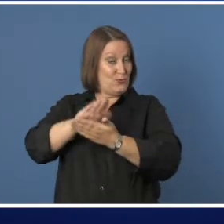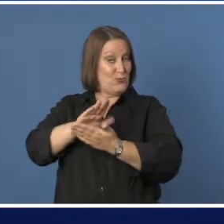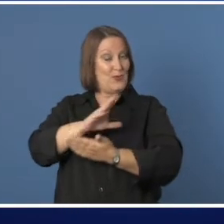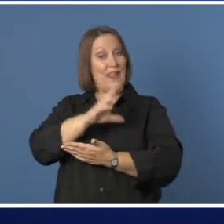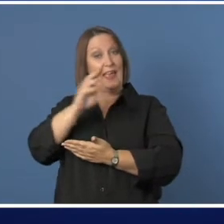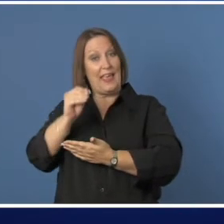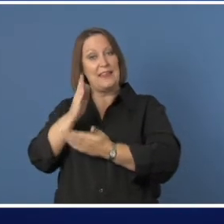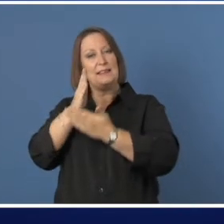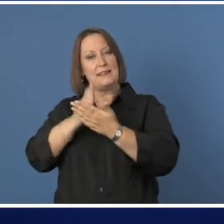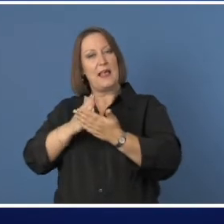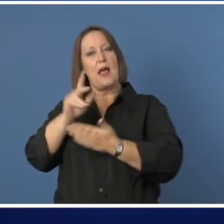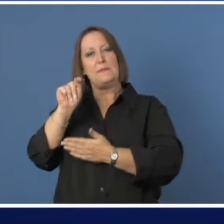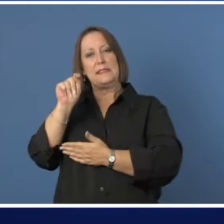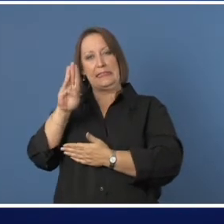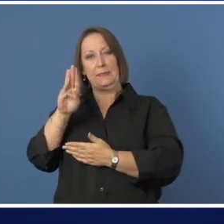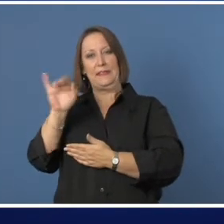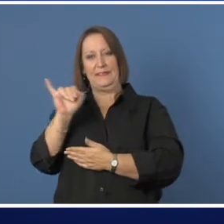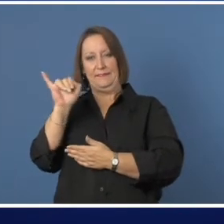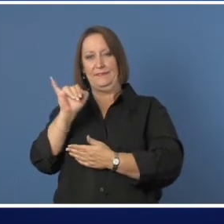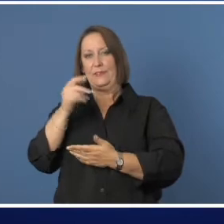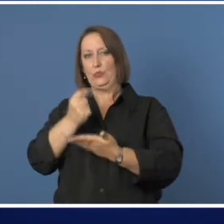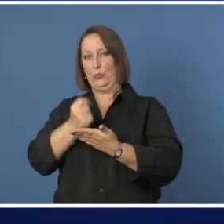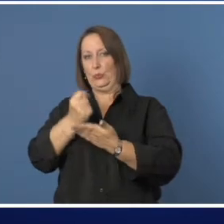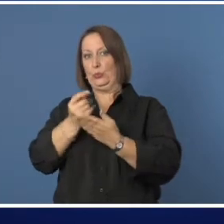and tuberculosis treatment.